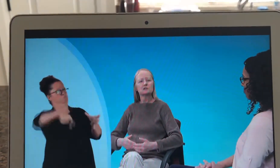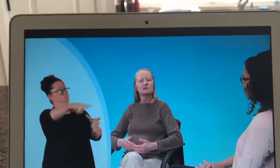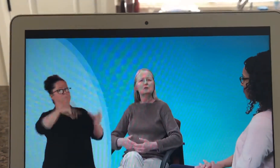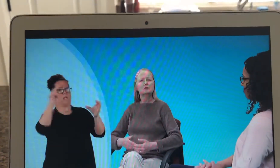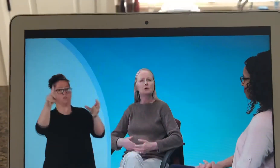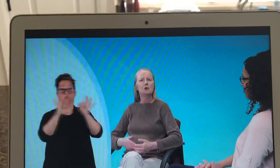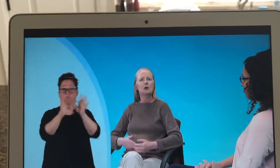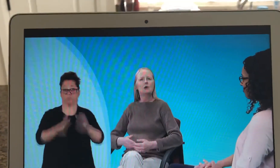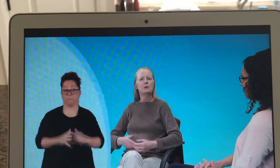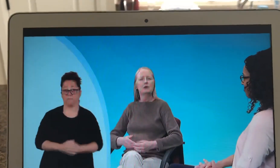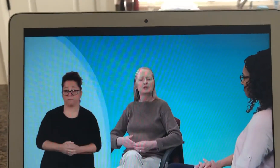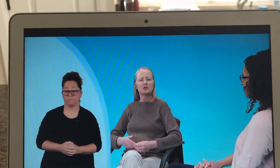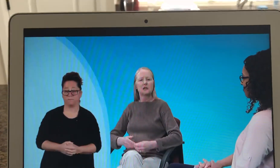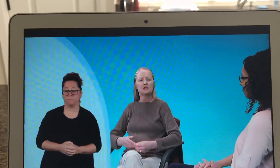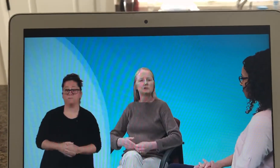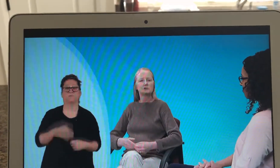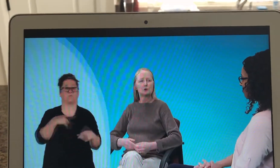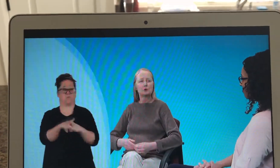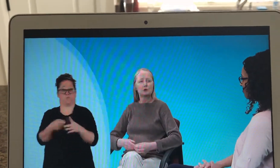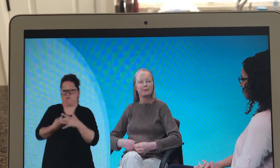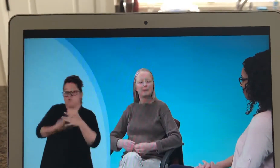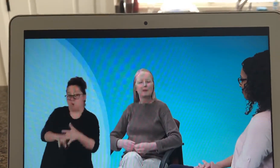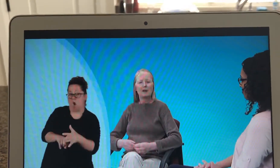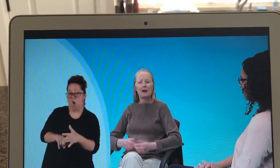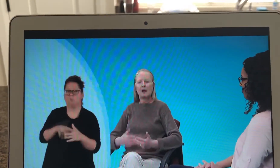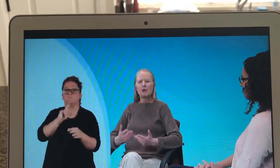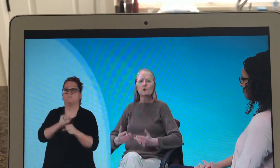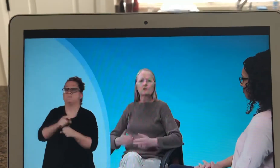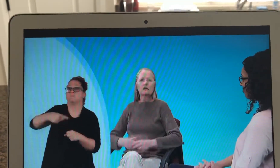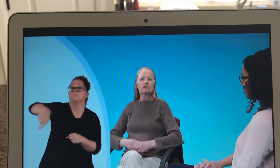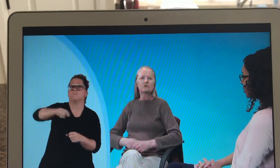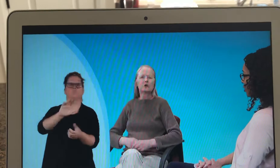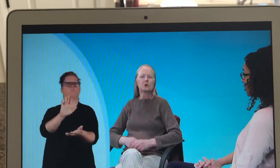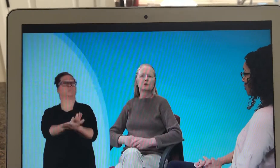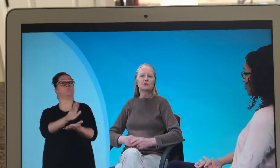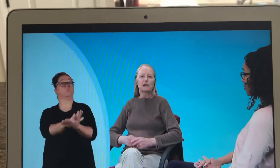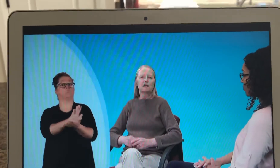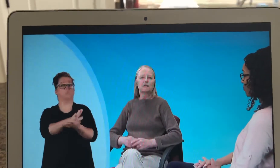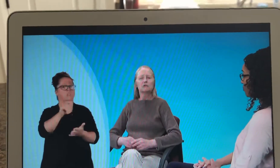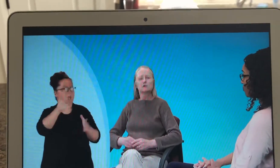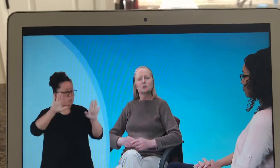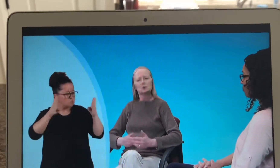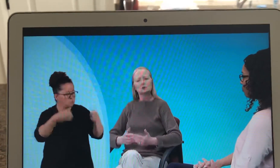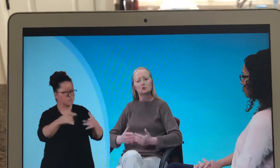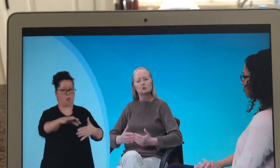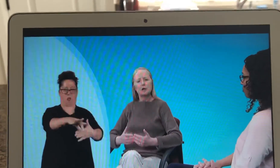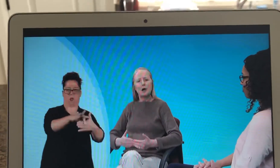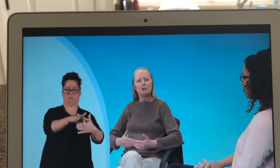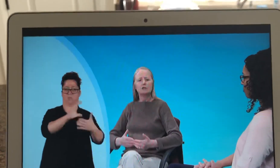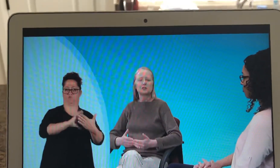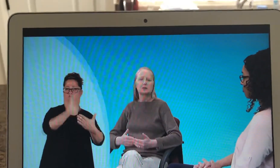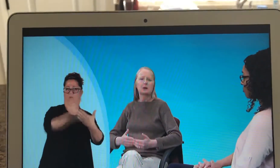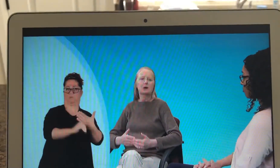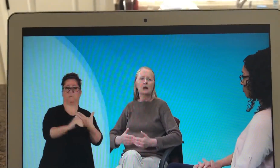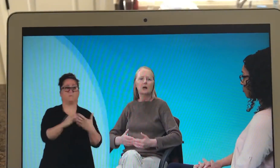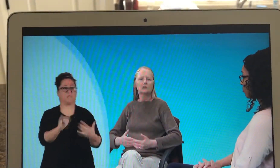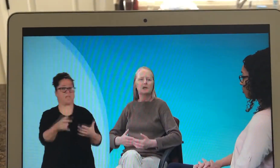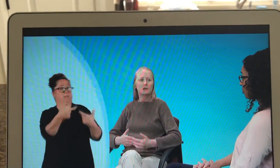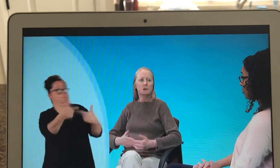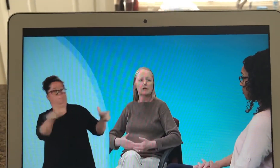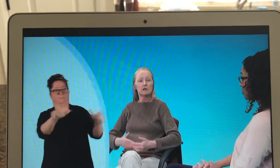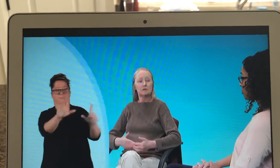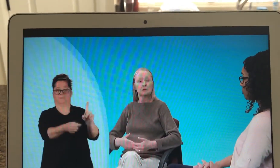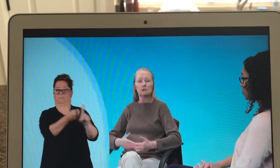and the parents and what they can do to support. We're going to start with the school.